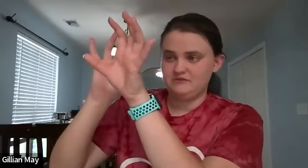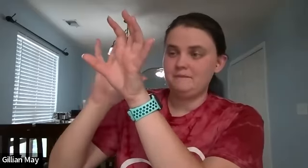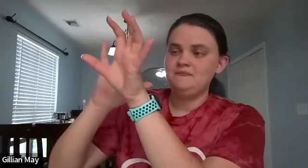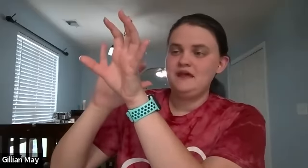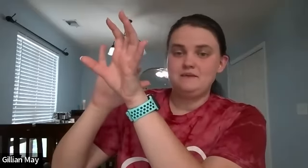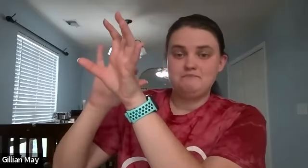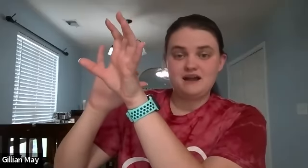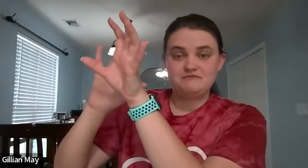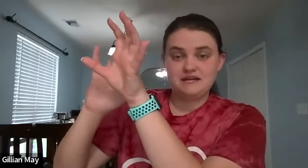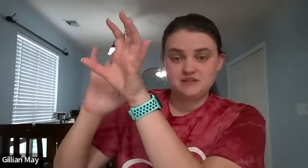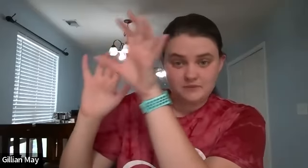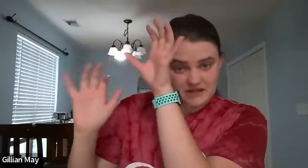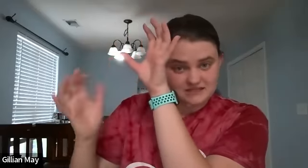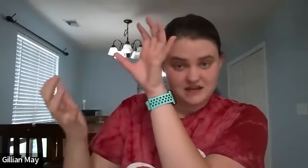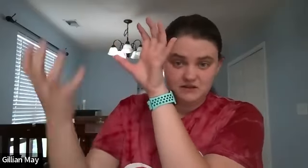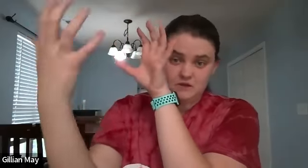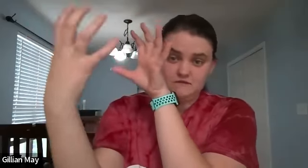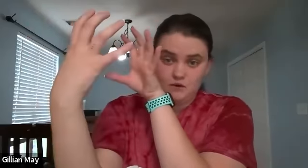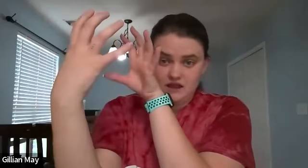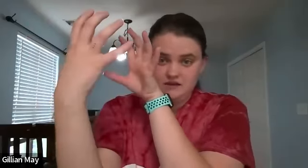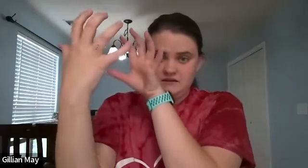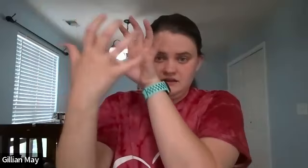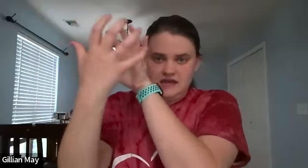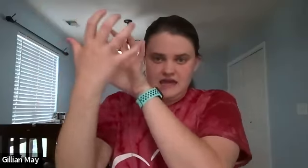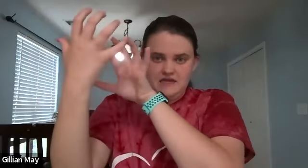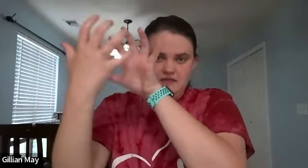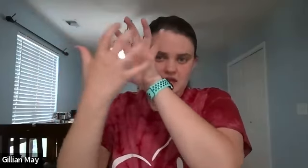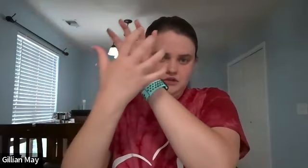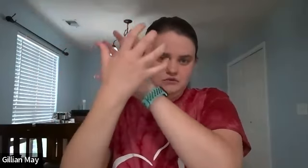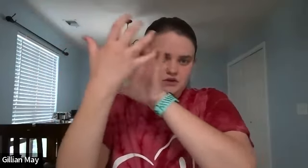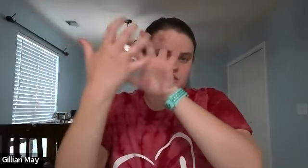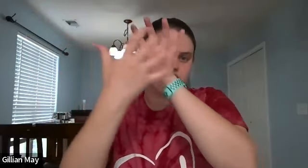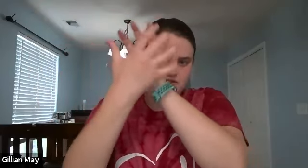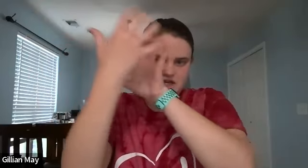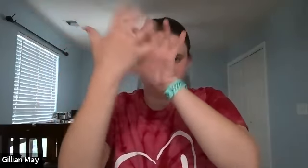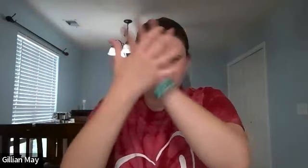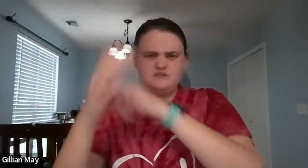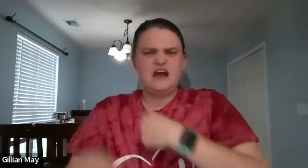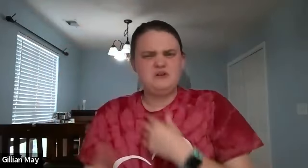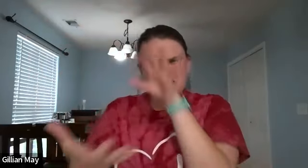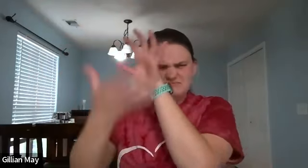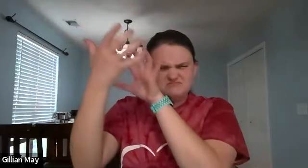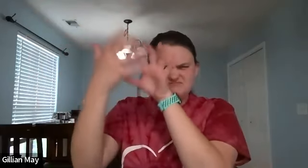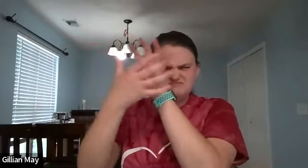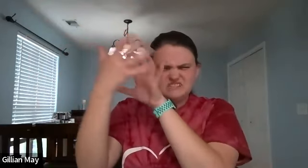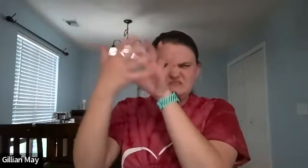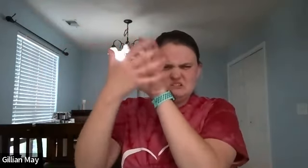me. The back of my dominant hand's kind of near my forehead. And then you go in rotating circles. So I'll go, I'm